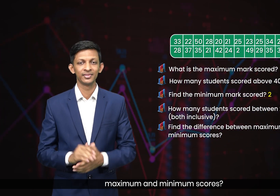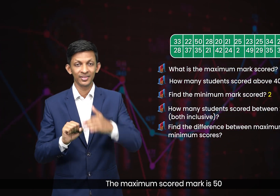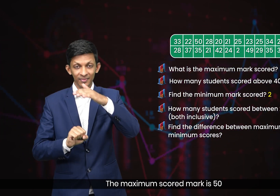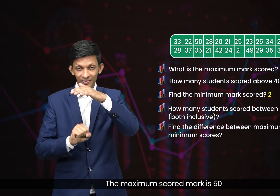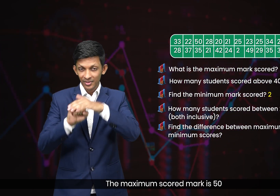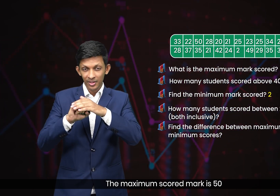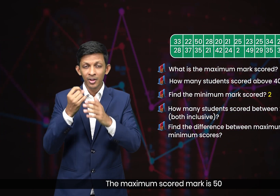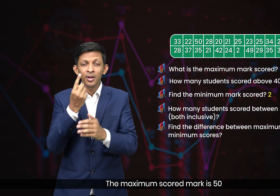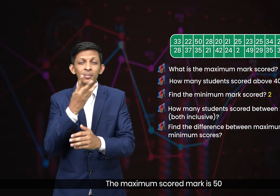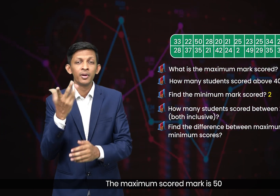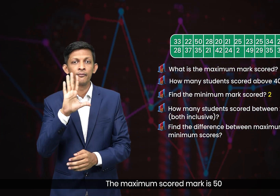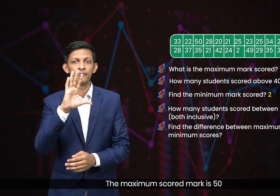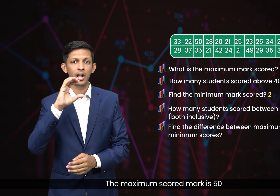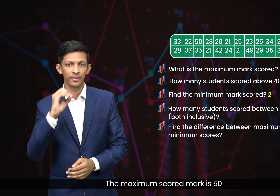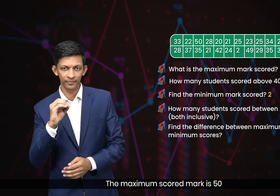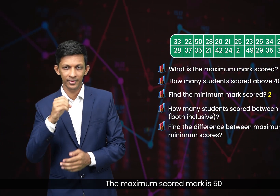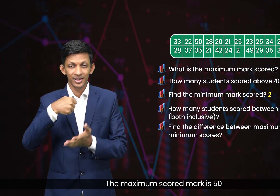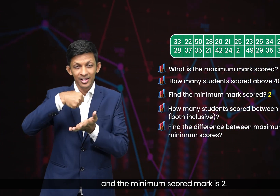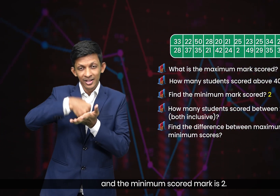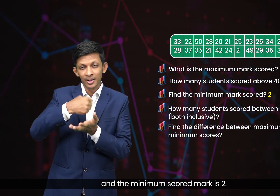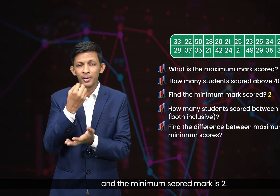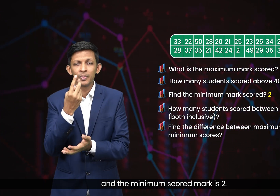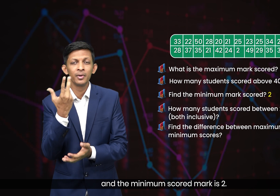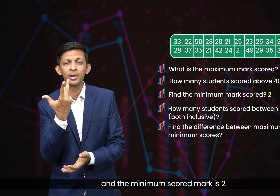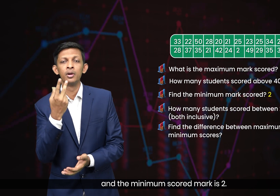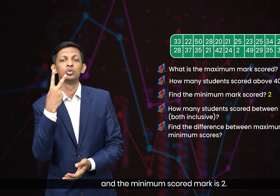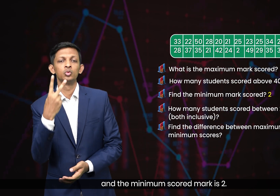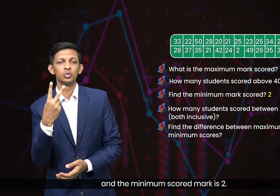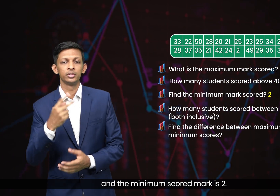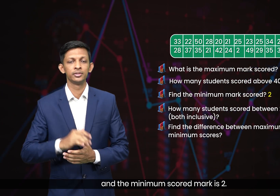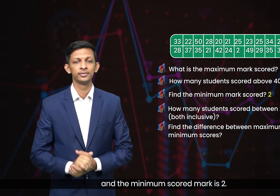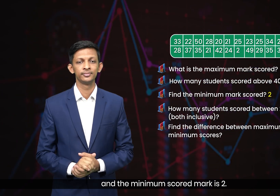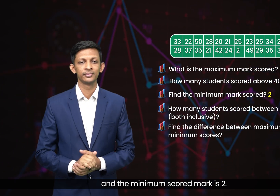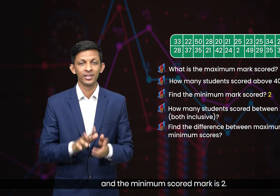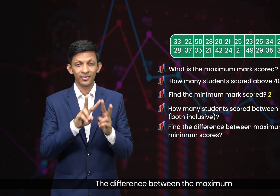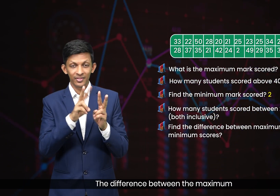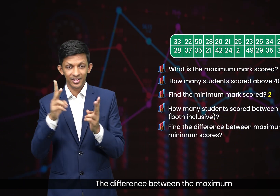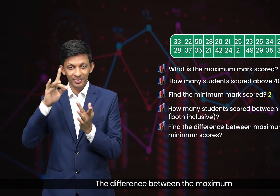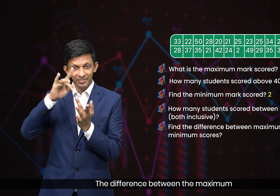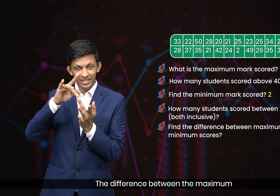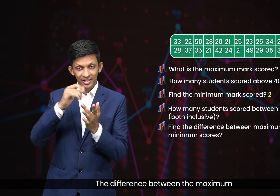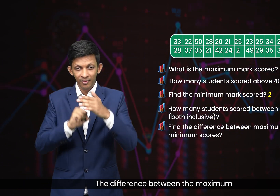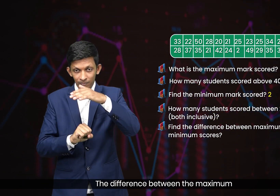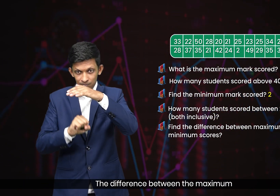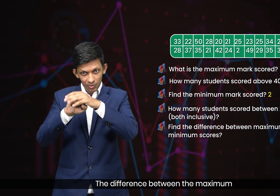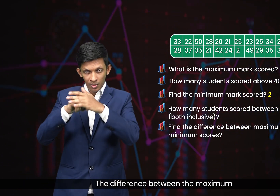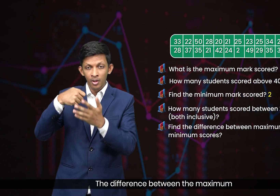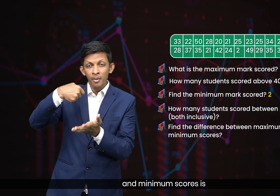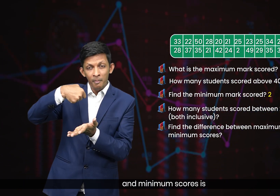The maximum scored mark is 50 and the minimum scored mark is 2. The difference between the maximum and